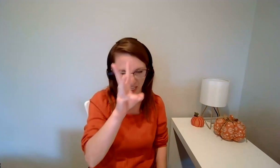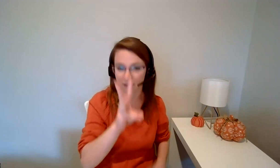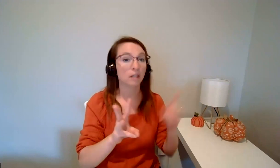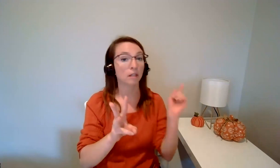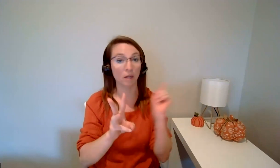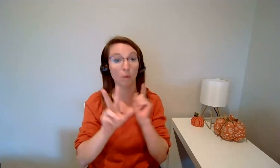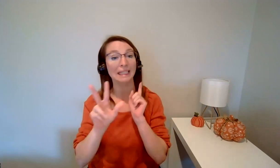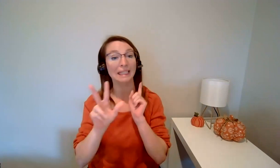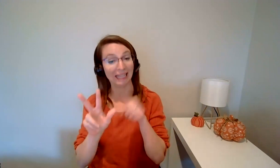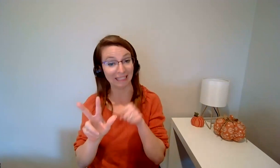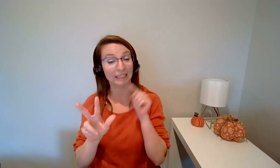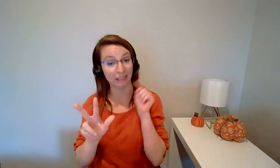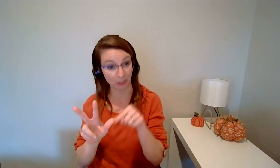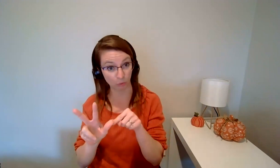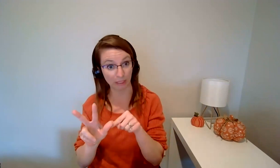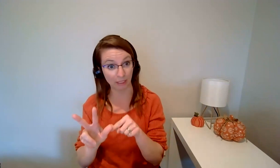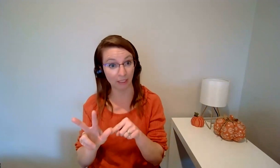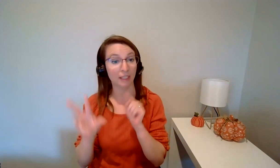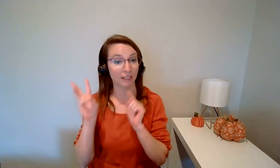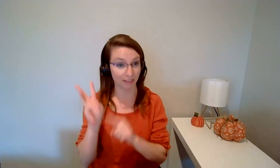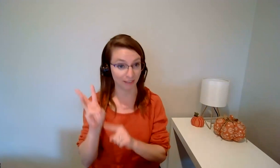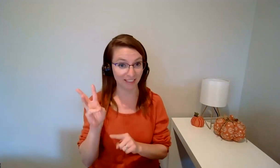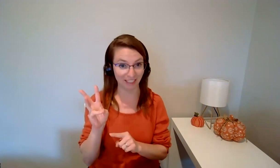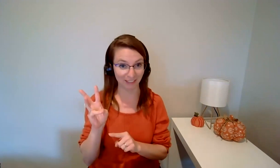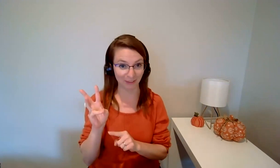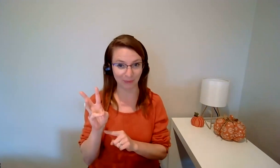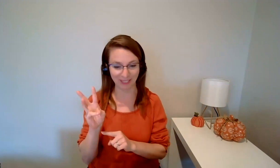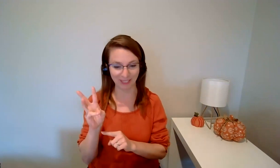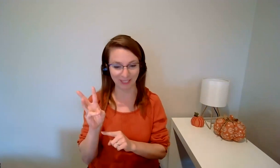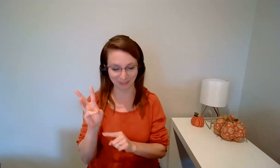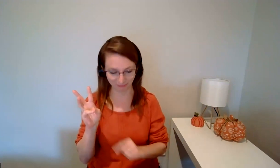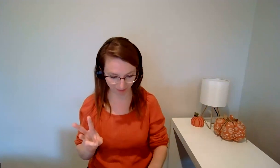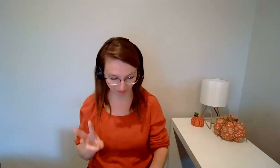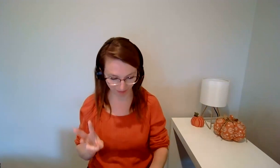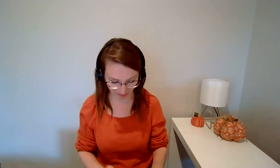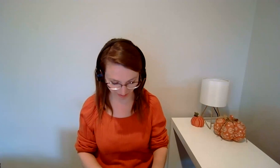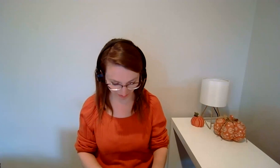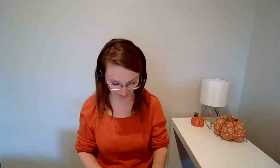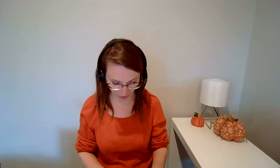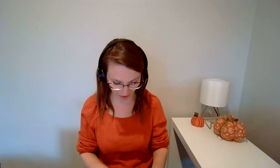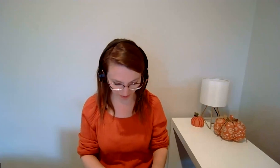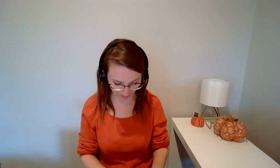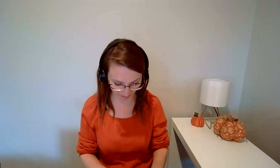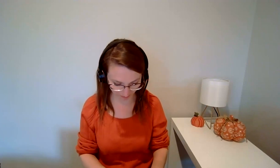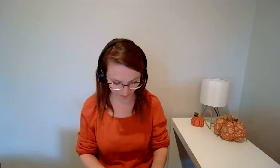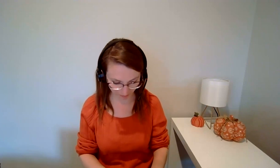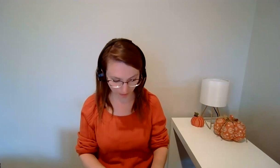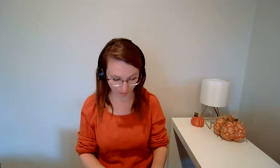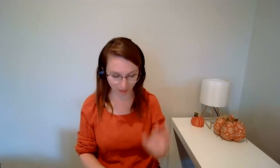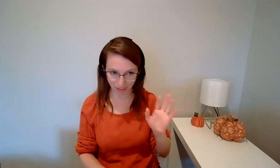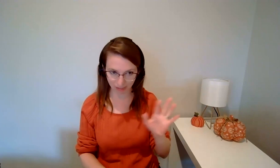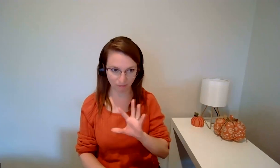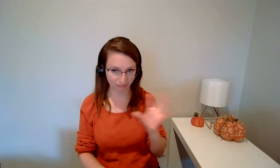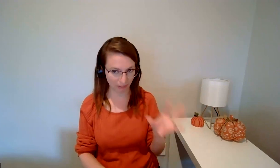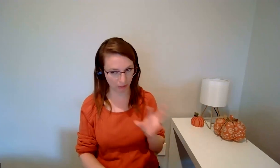it's this. No, it's this. This is 3. This is 6. Okay. All right. Very good. But that is a